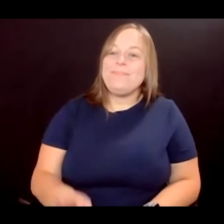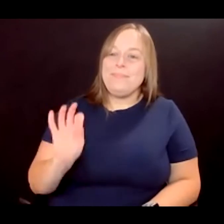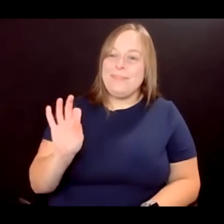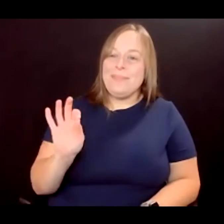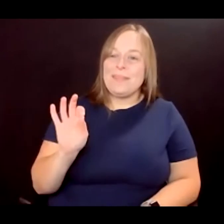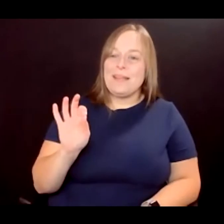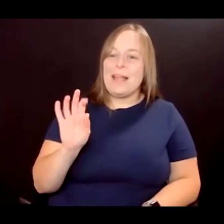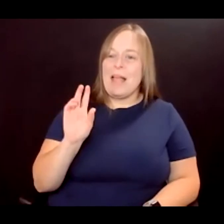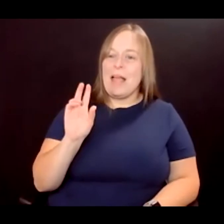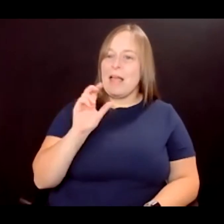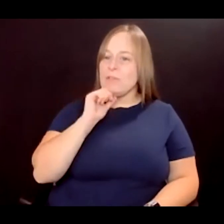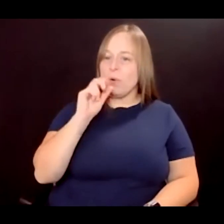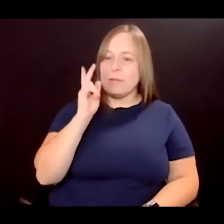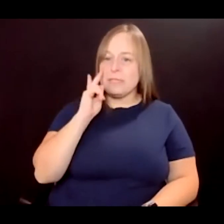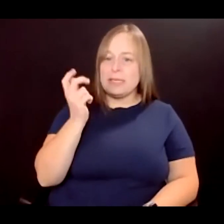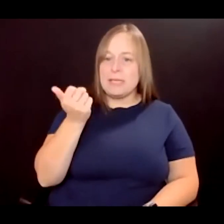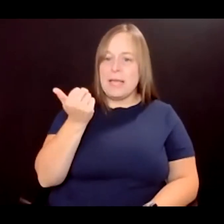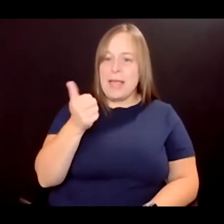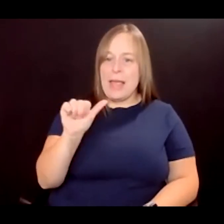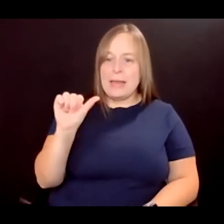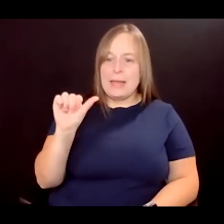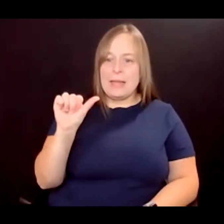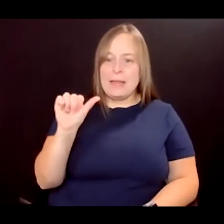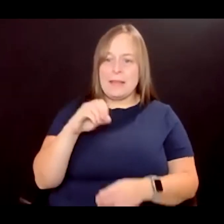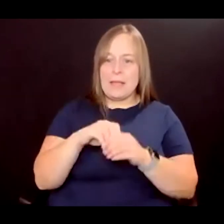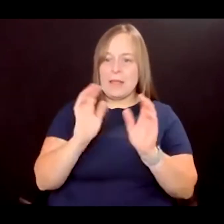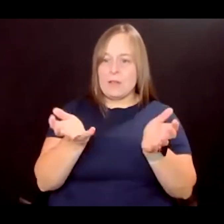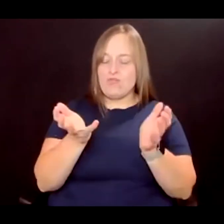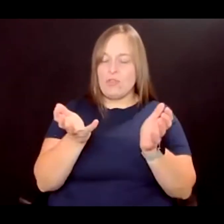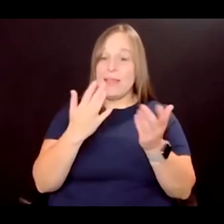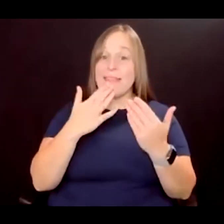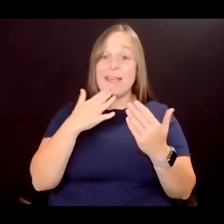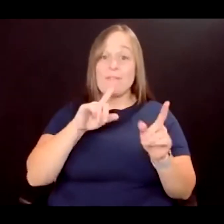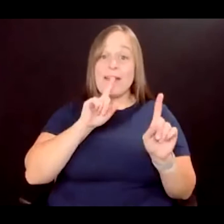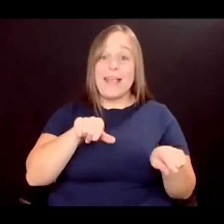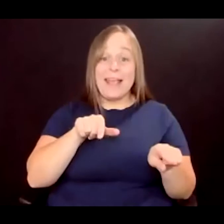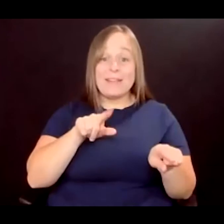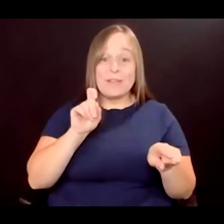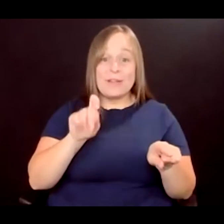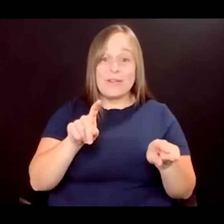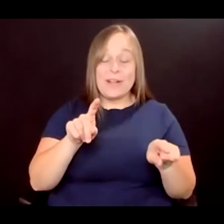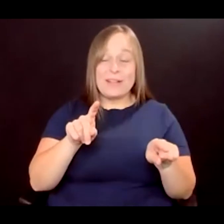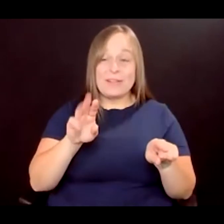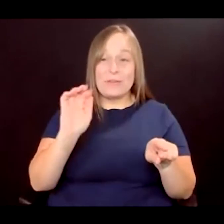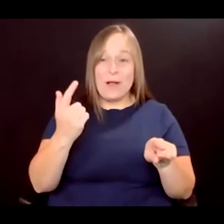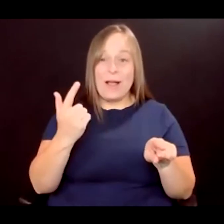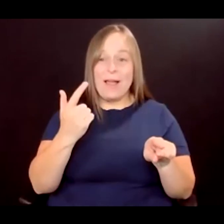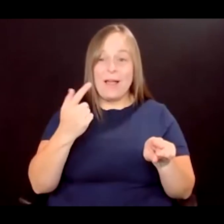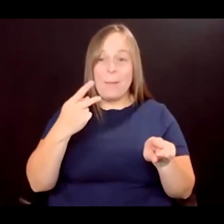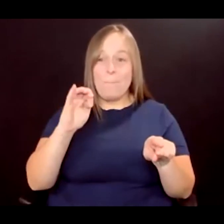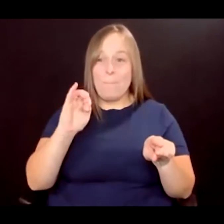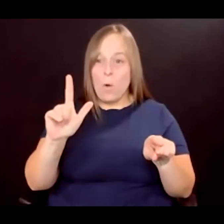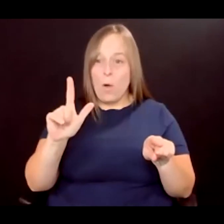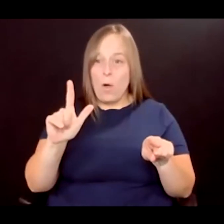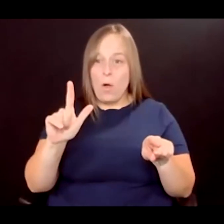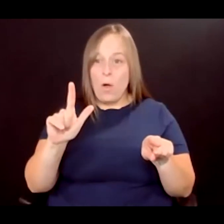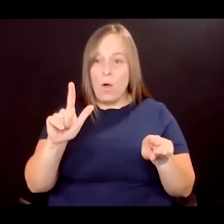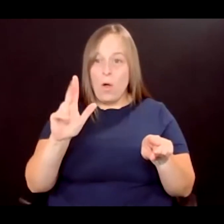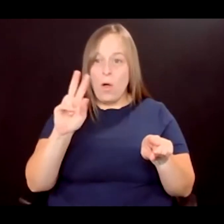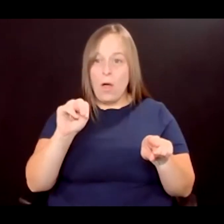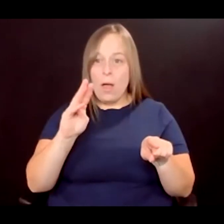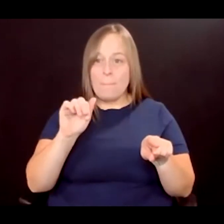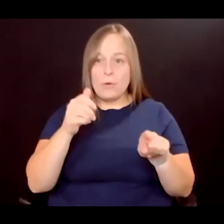years after she submitted the complaint, and Oh. the issue was already resolved. And also just a quick note, Greg,